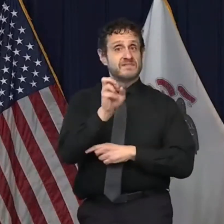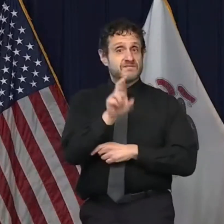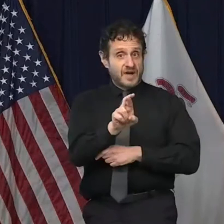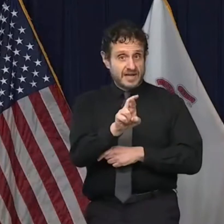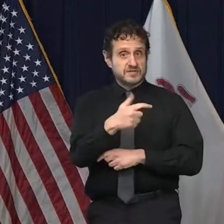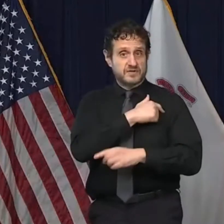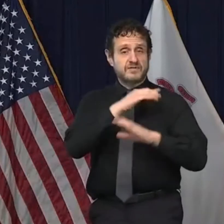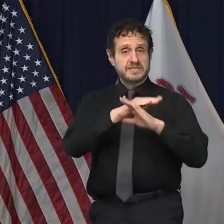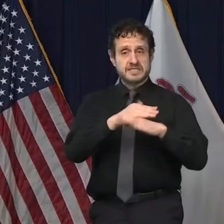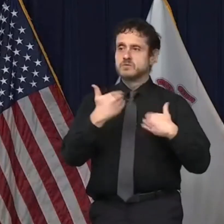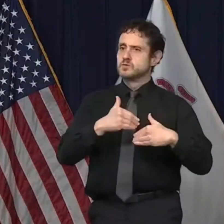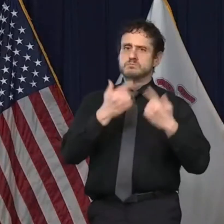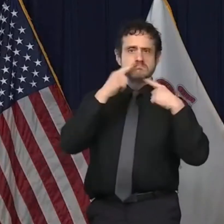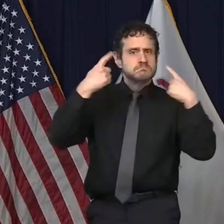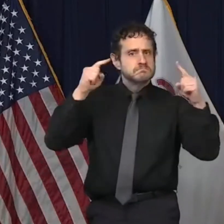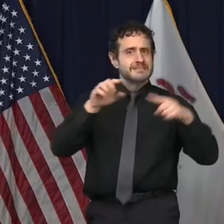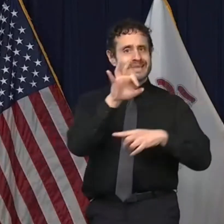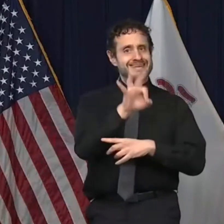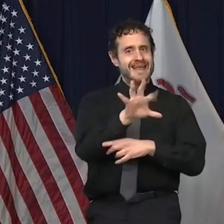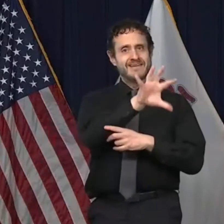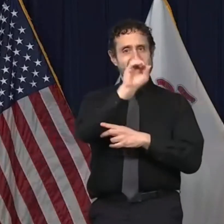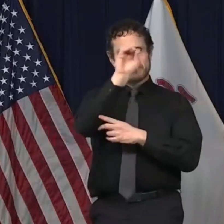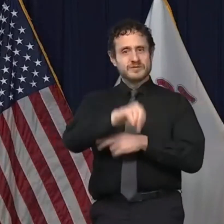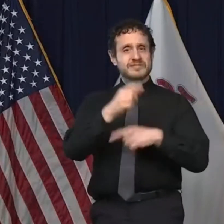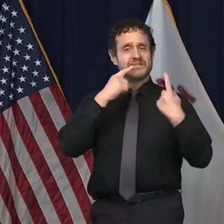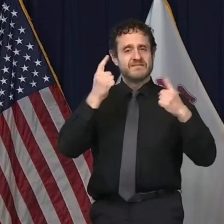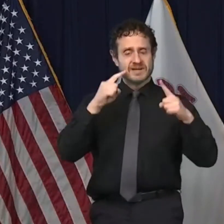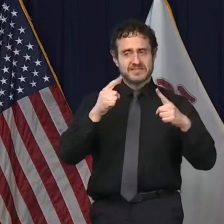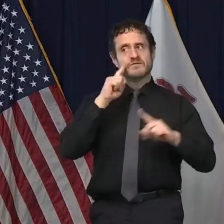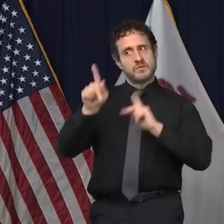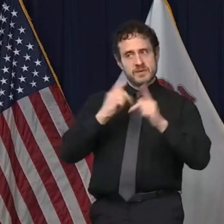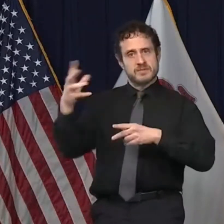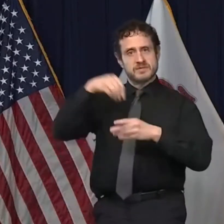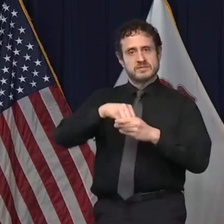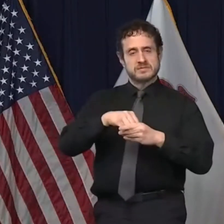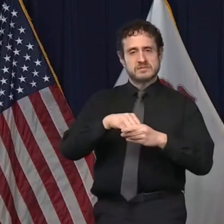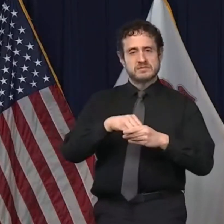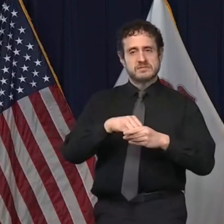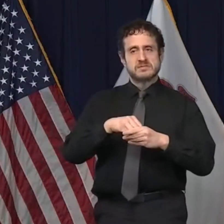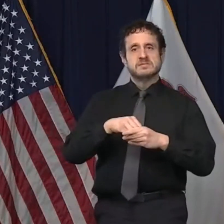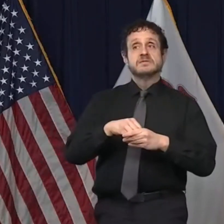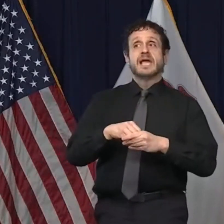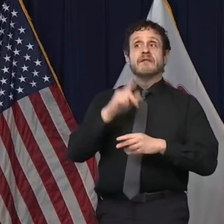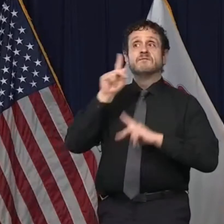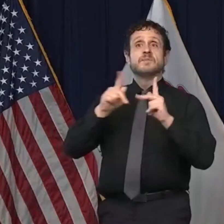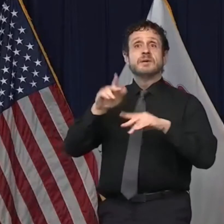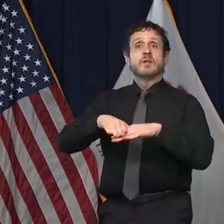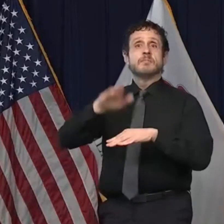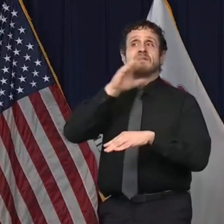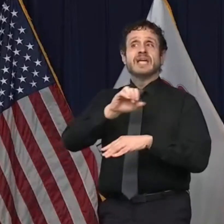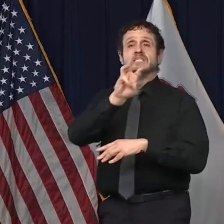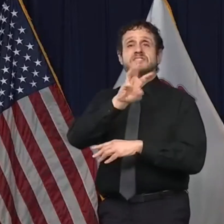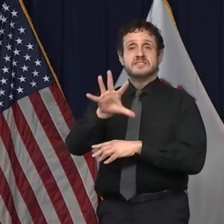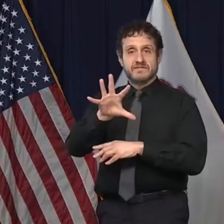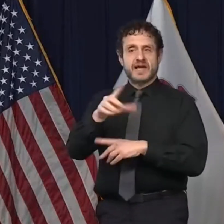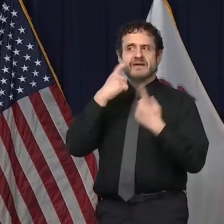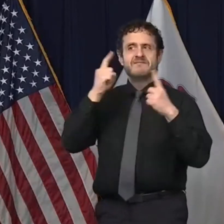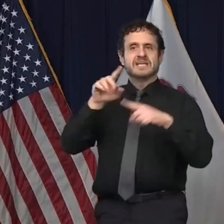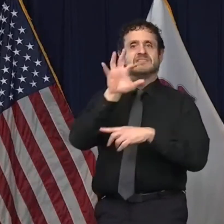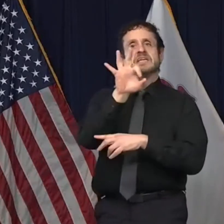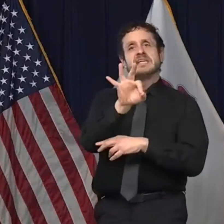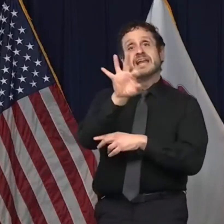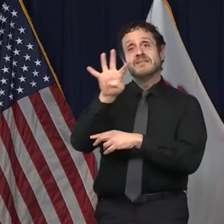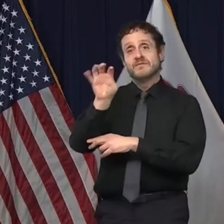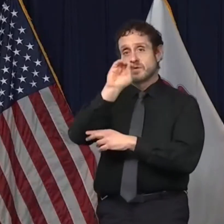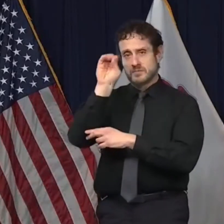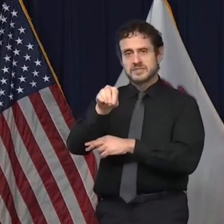of 95% in participants, and even 94% in those over 65.